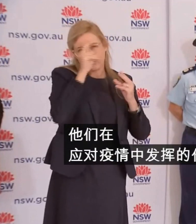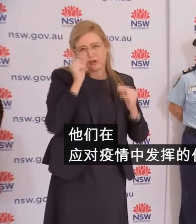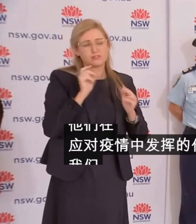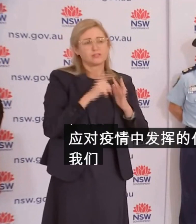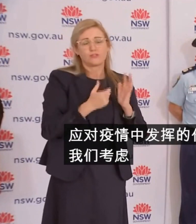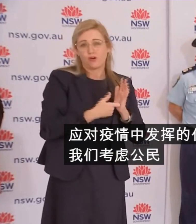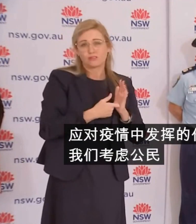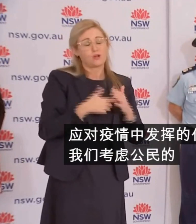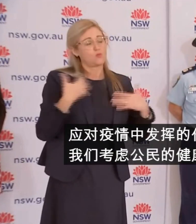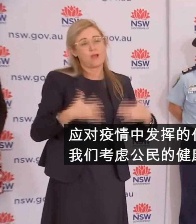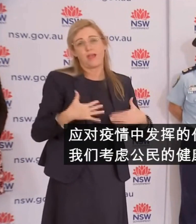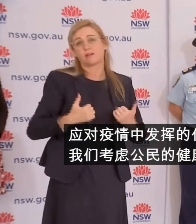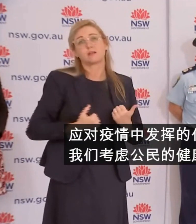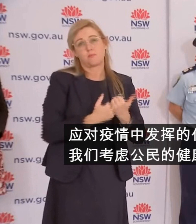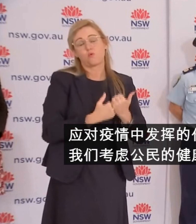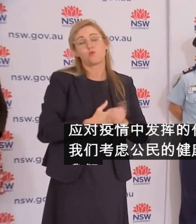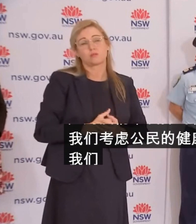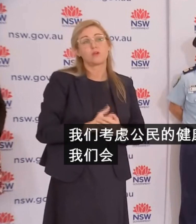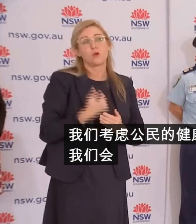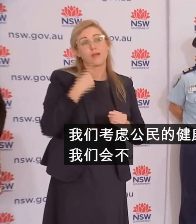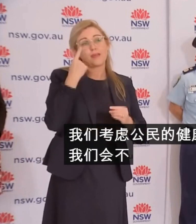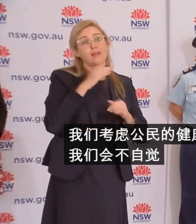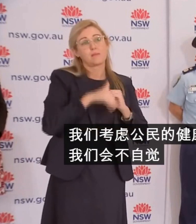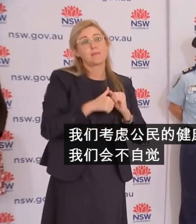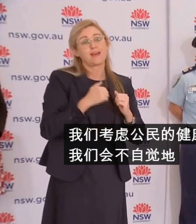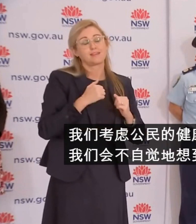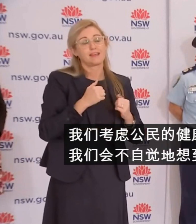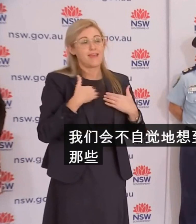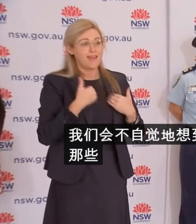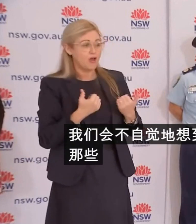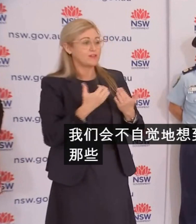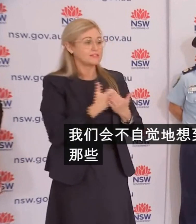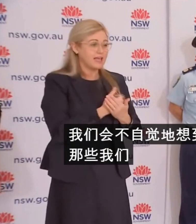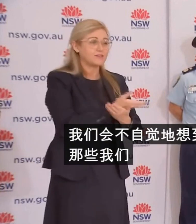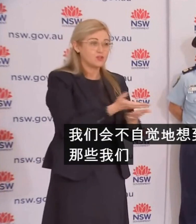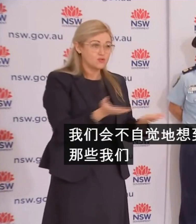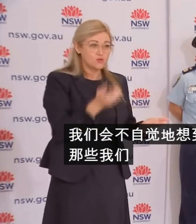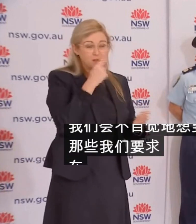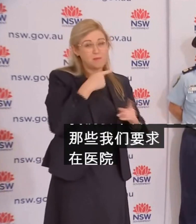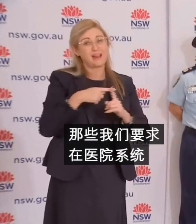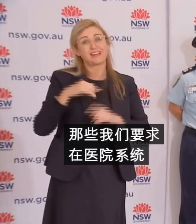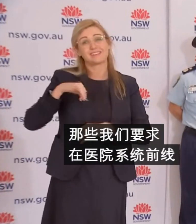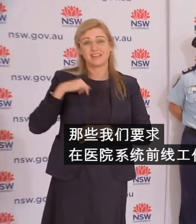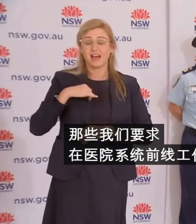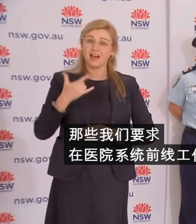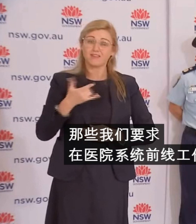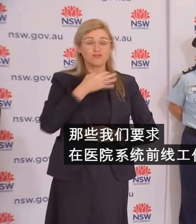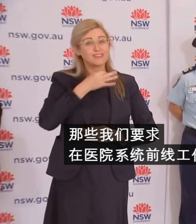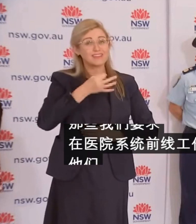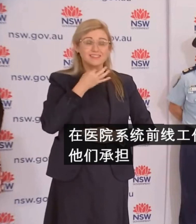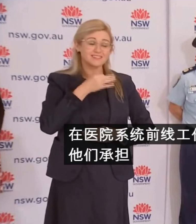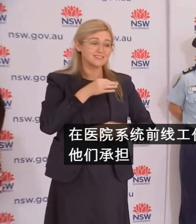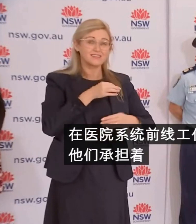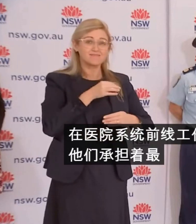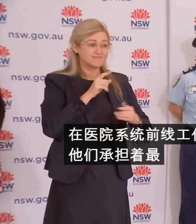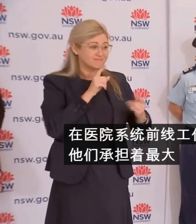please know that when we think about the health and safety of our citizens, we automatically think of those staff we're asking to work on the front line in our hospital system,